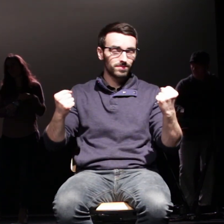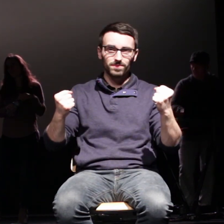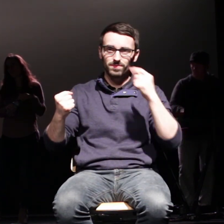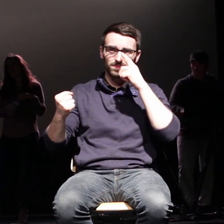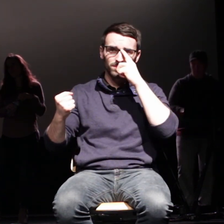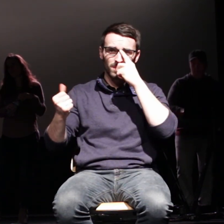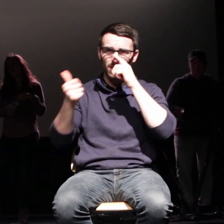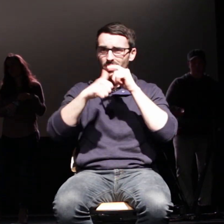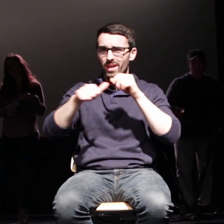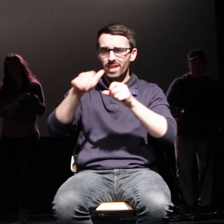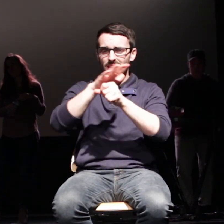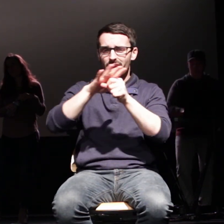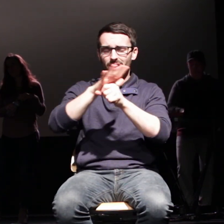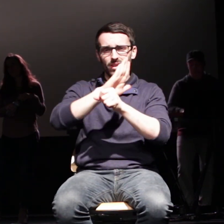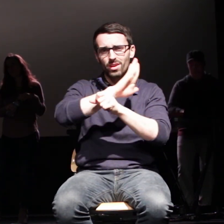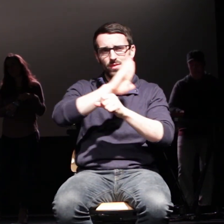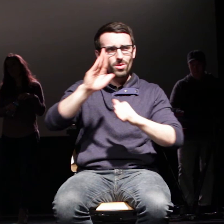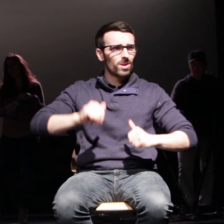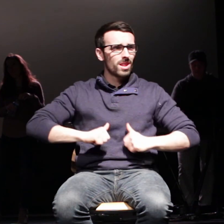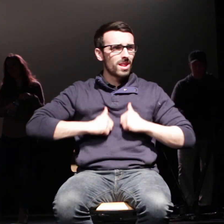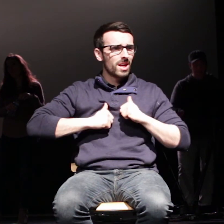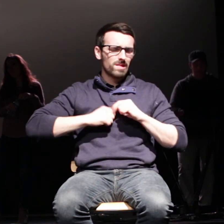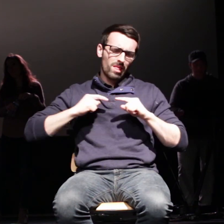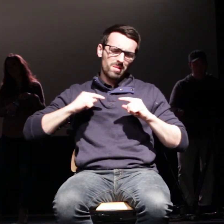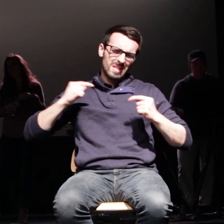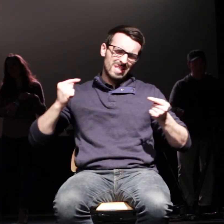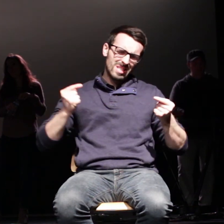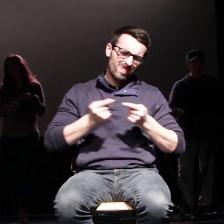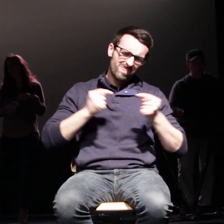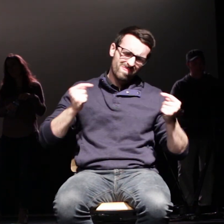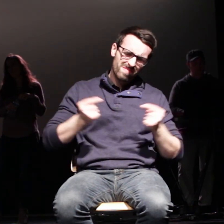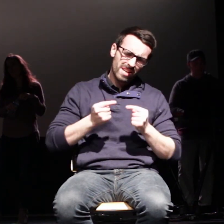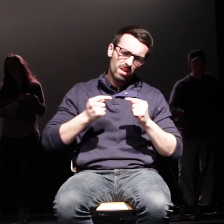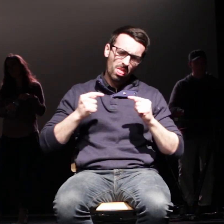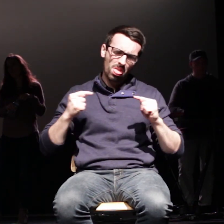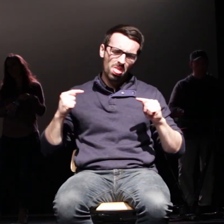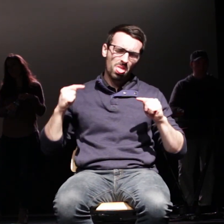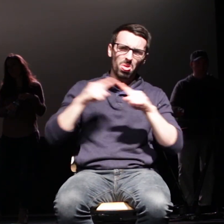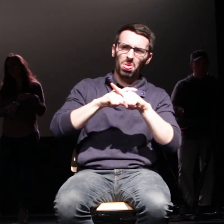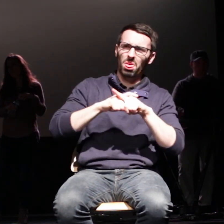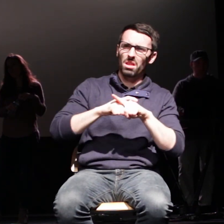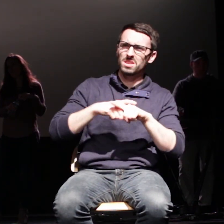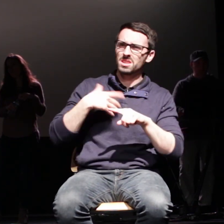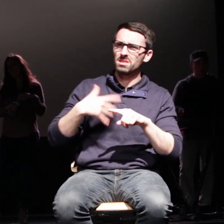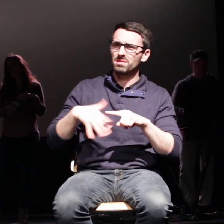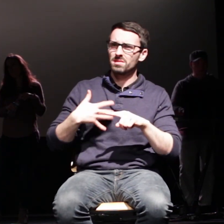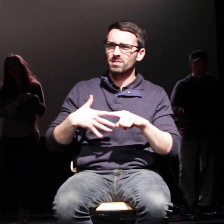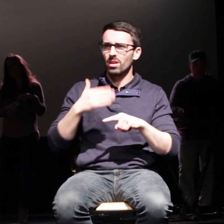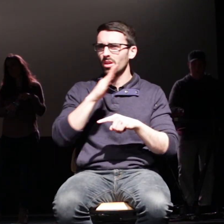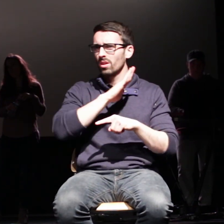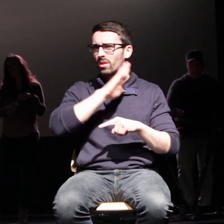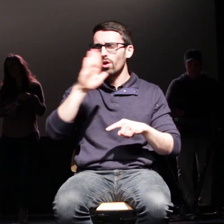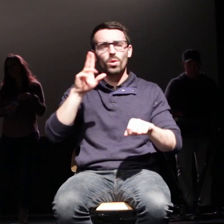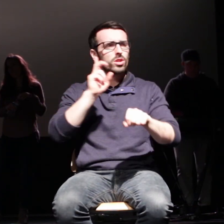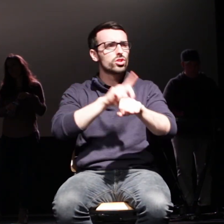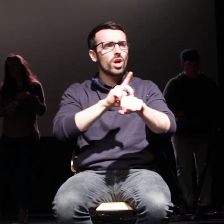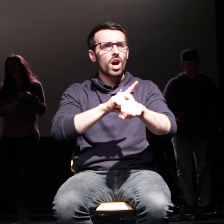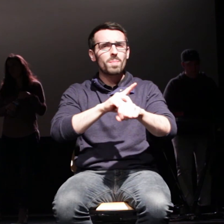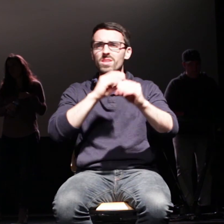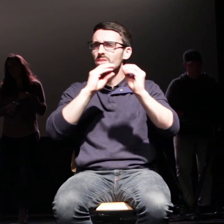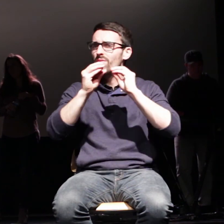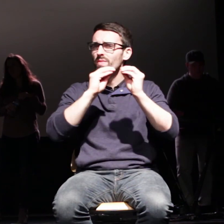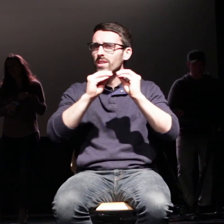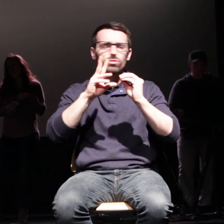Is there anywhere in your life where pain has intersected your life? Your job isn't to fix it. Your job isn't